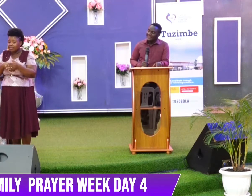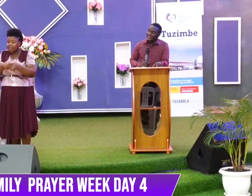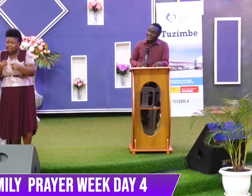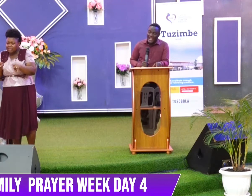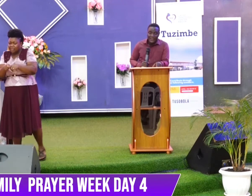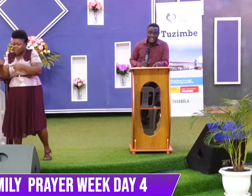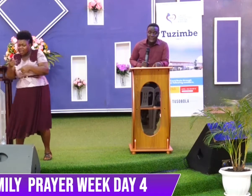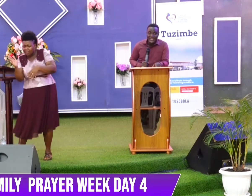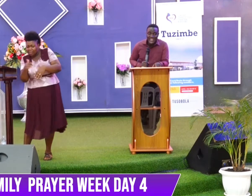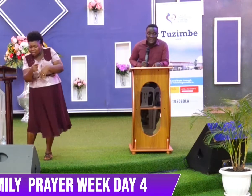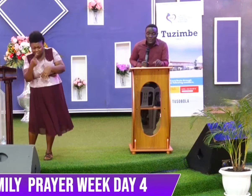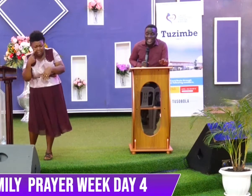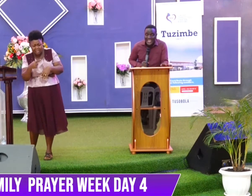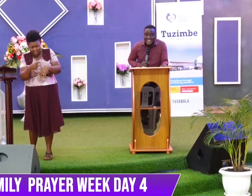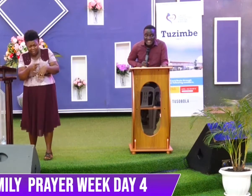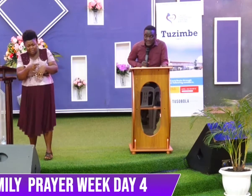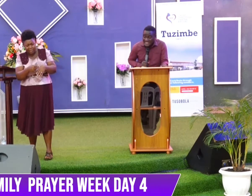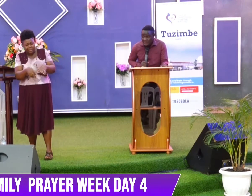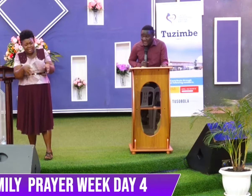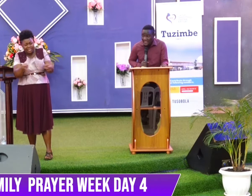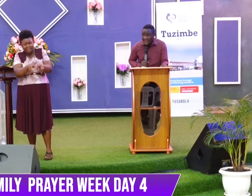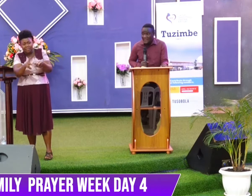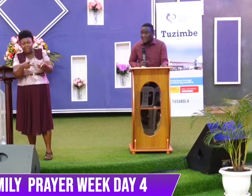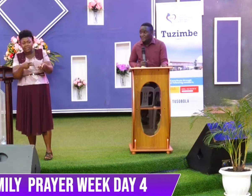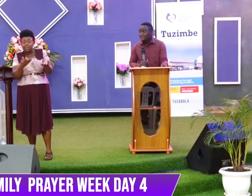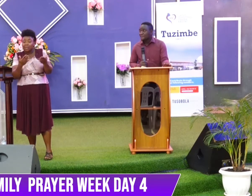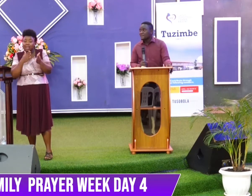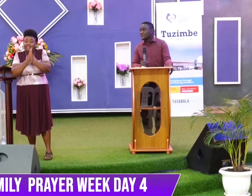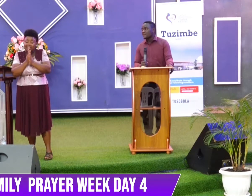there. Coming, she was at where I sleeping.